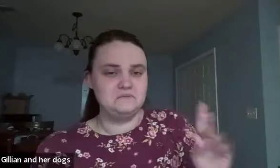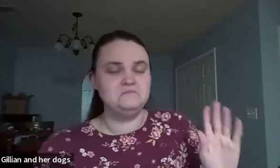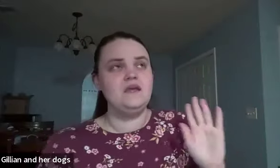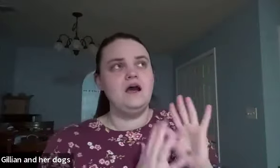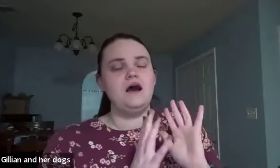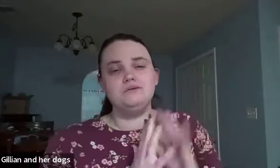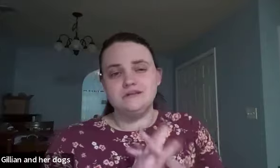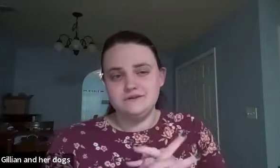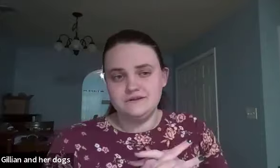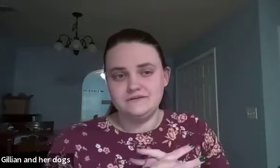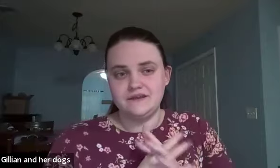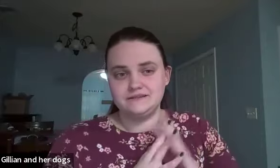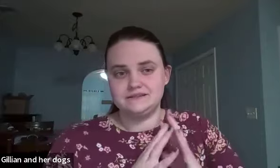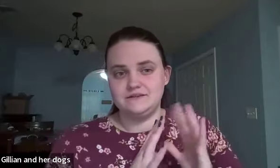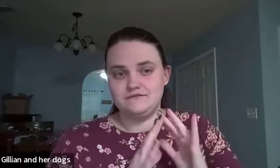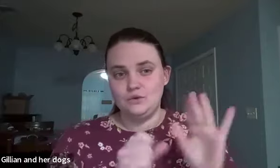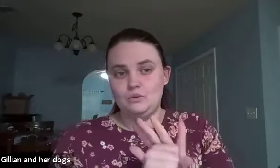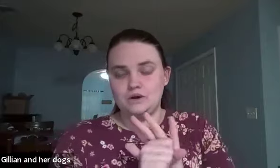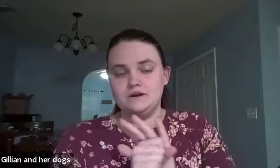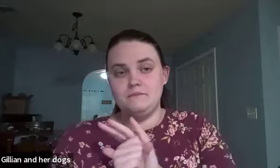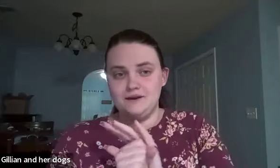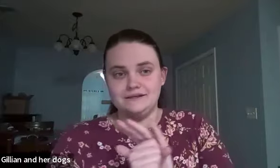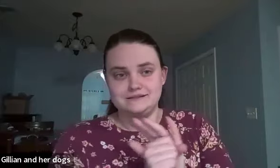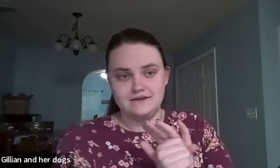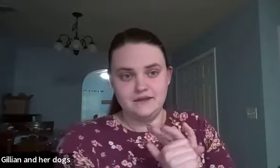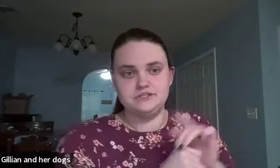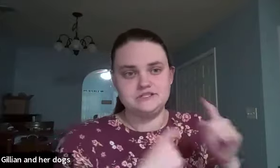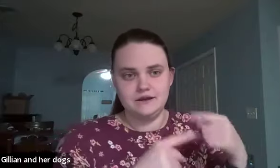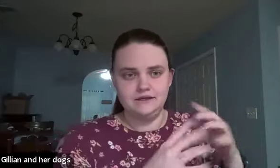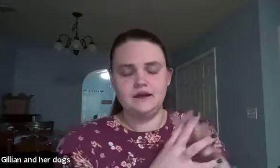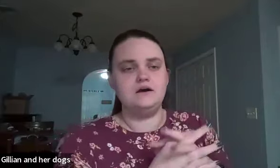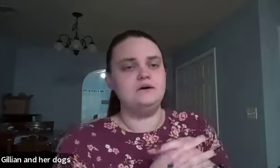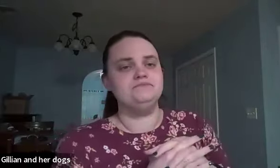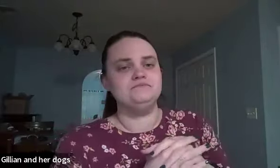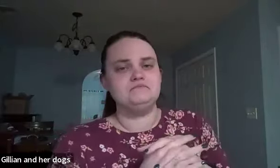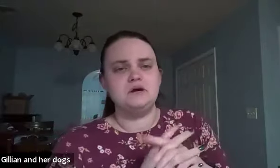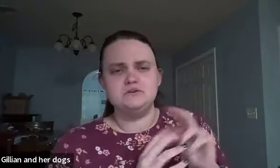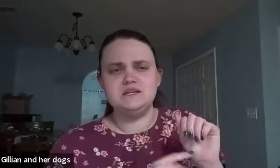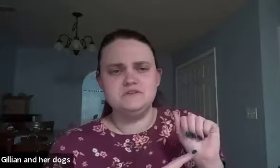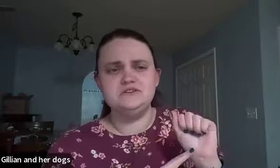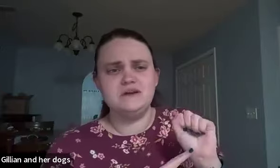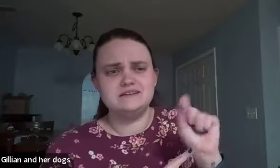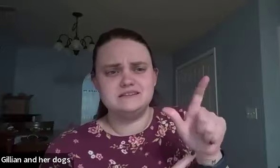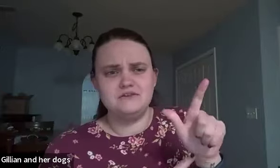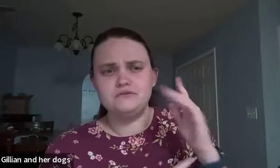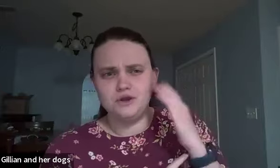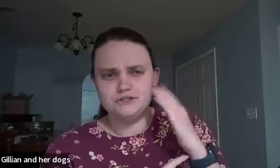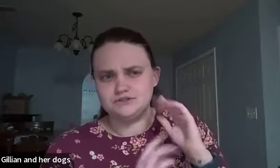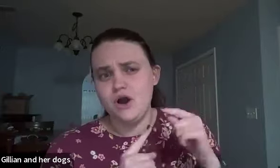Okay. I will give you the full word of American Sign Language sign. But most of the time, if you do ASL, they'll know what you're